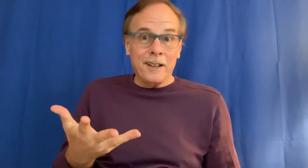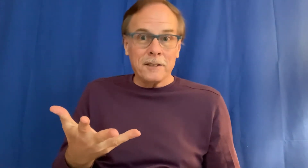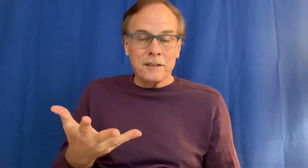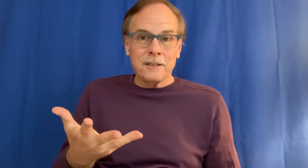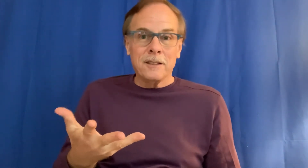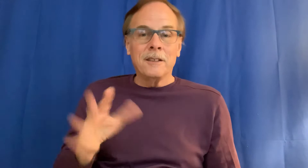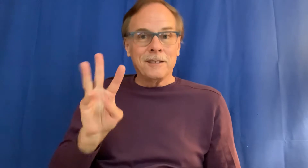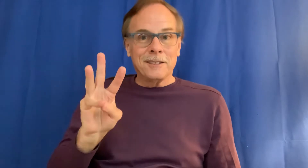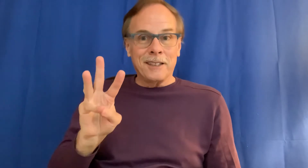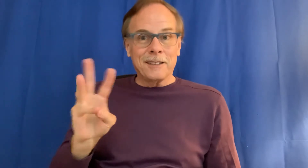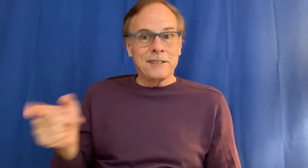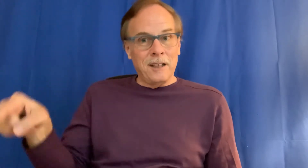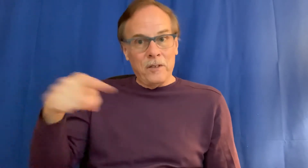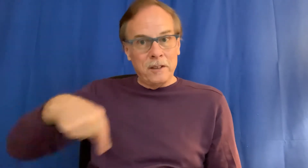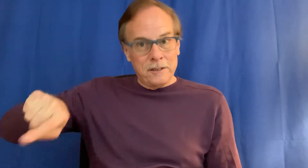ends. 6 of us.